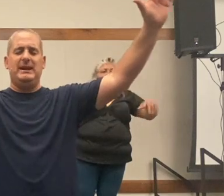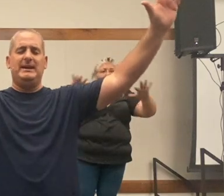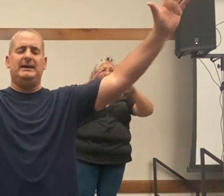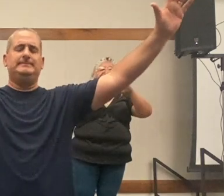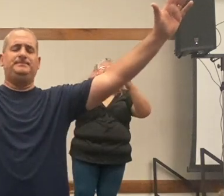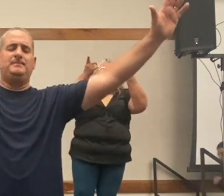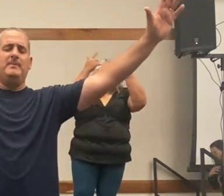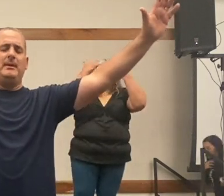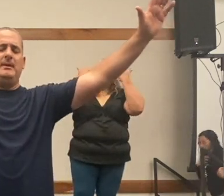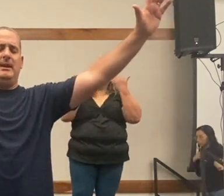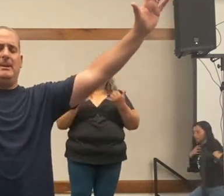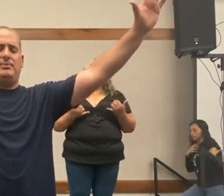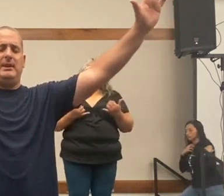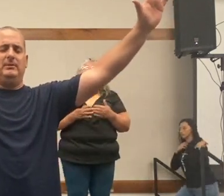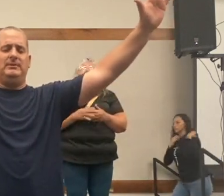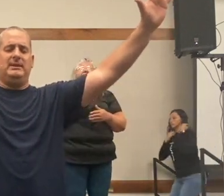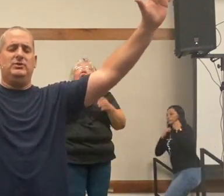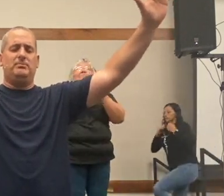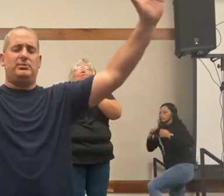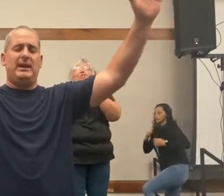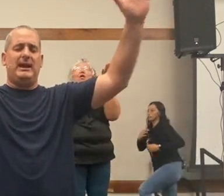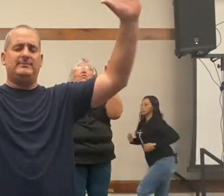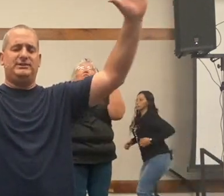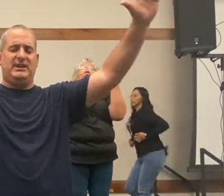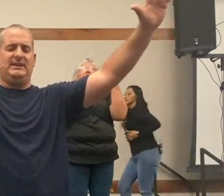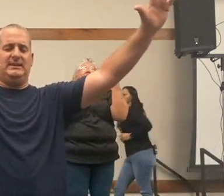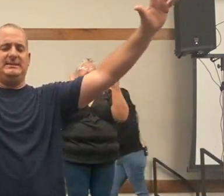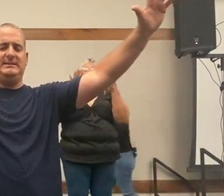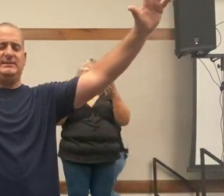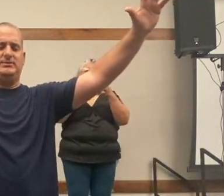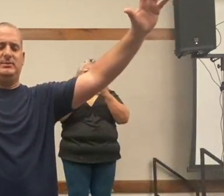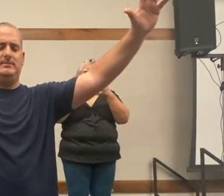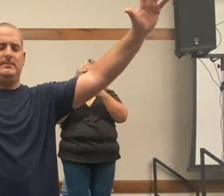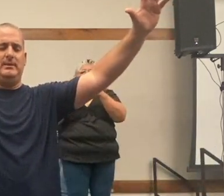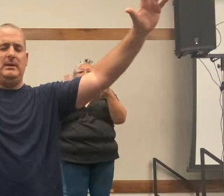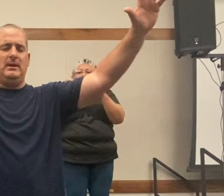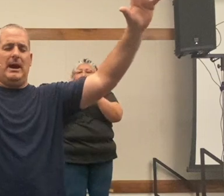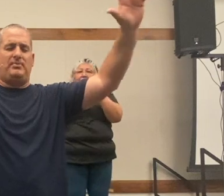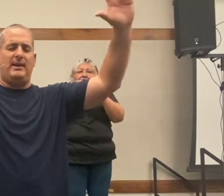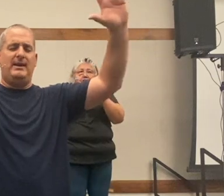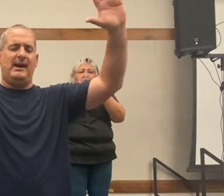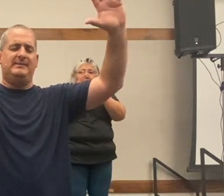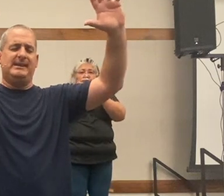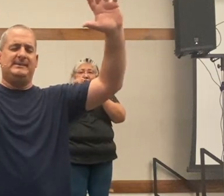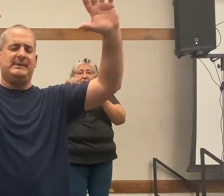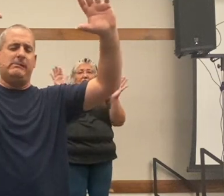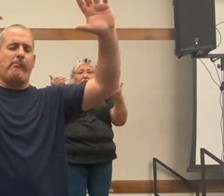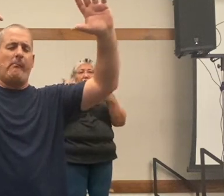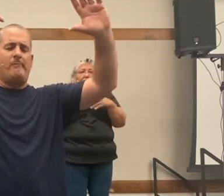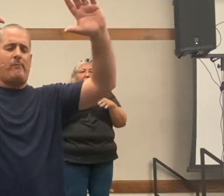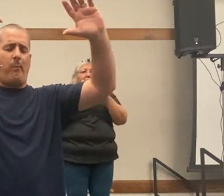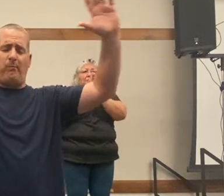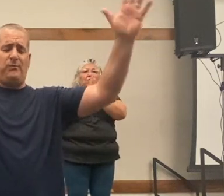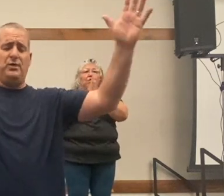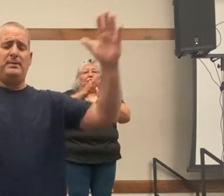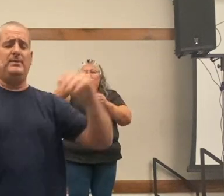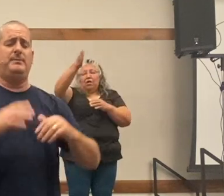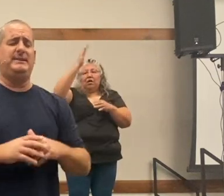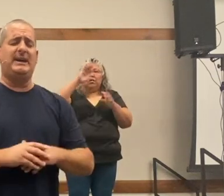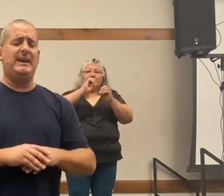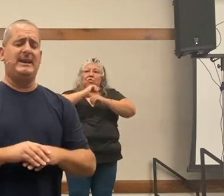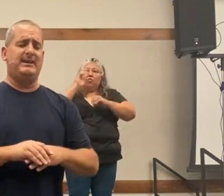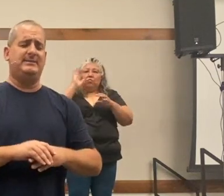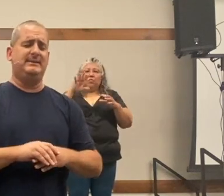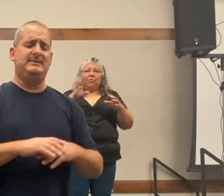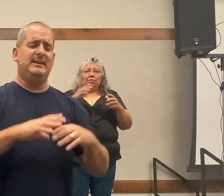come right now. And I pray, Lord, that you would break every chain that is in this room. I pray, God, that nobody would